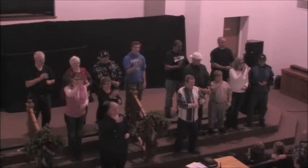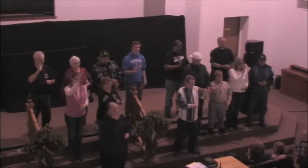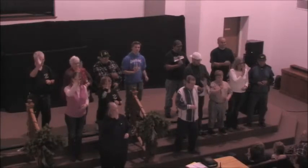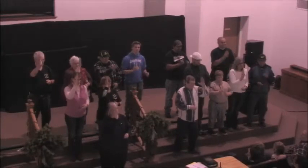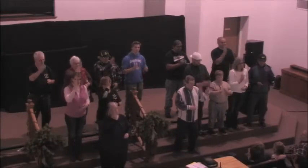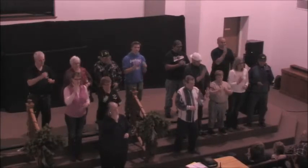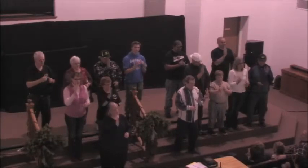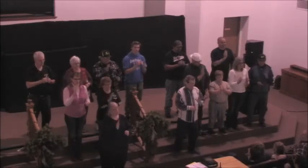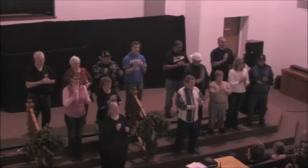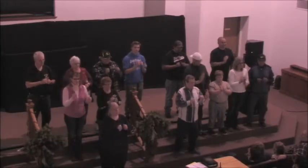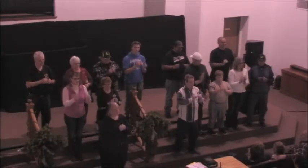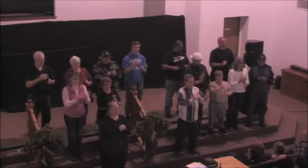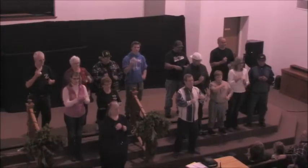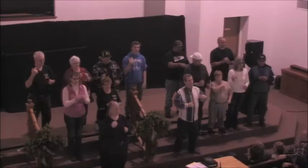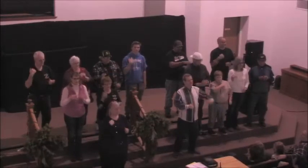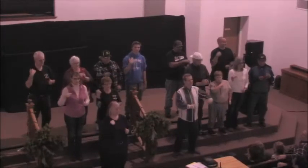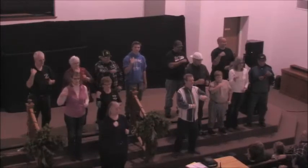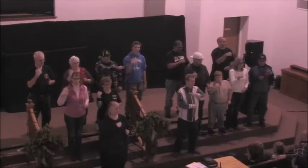called